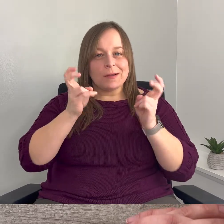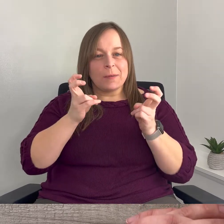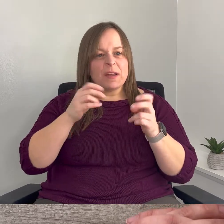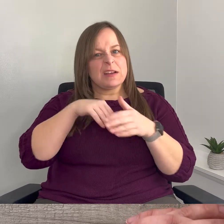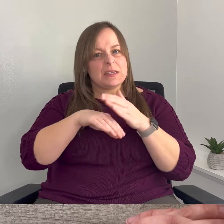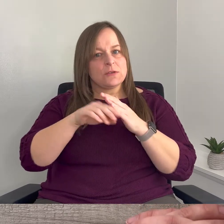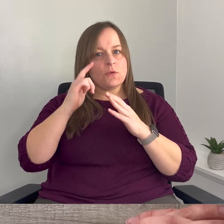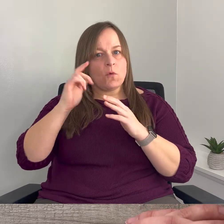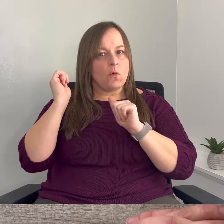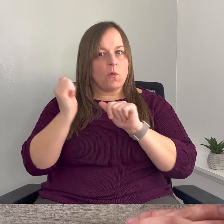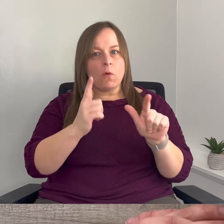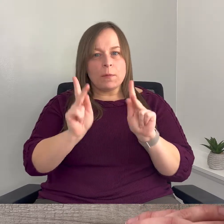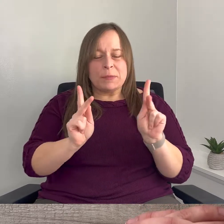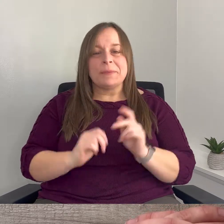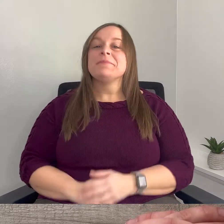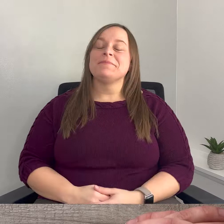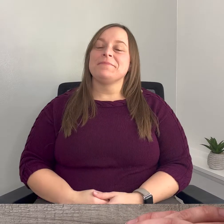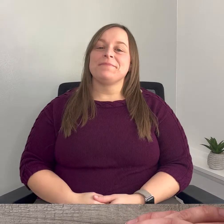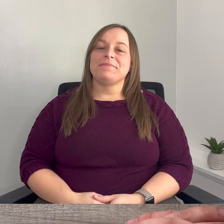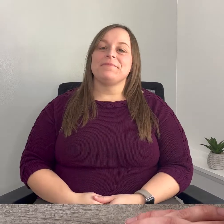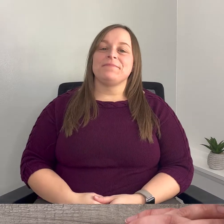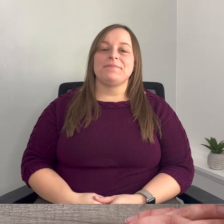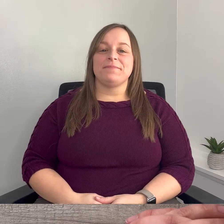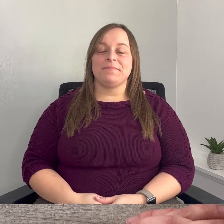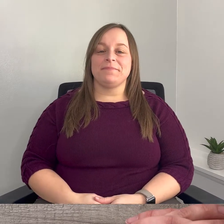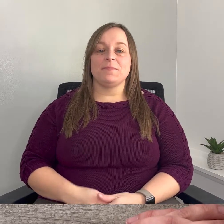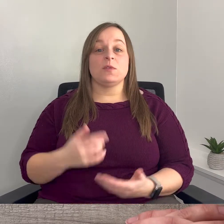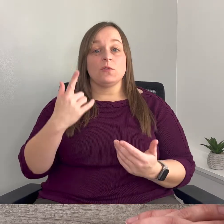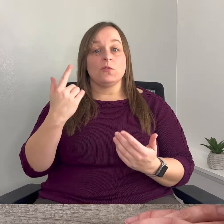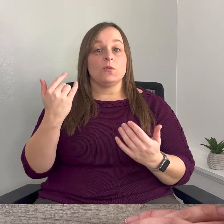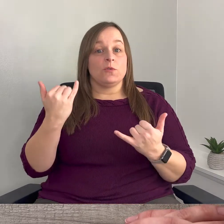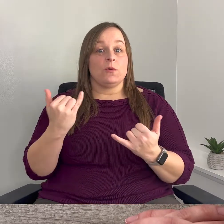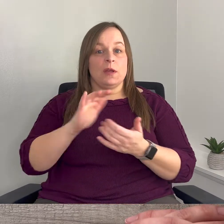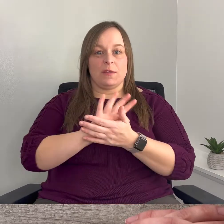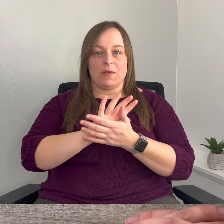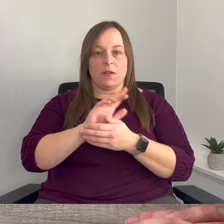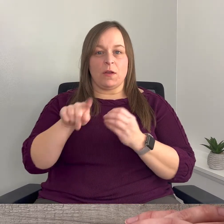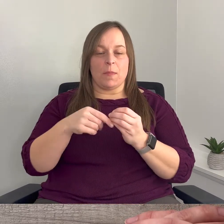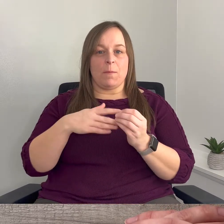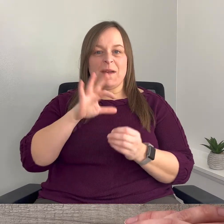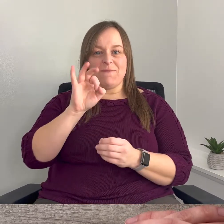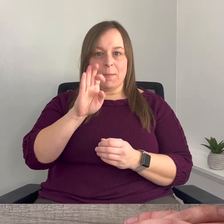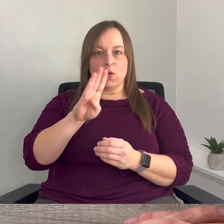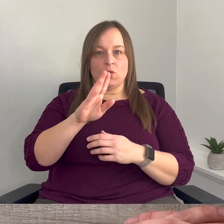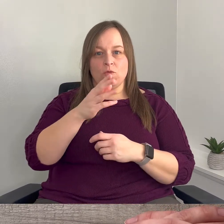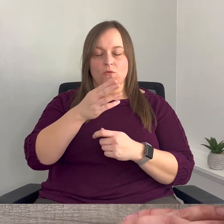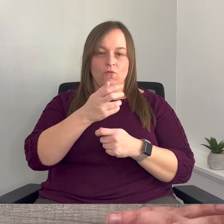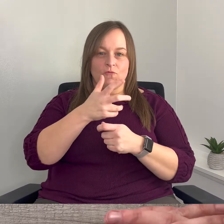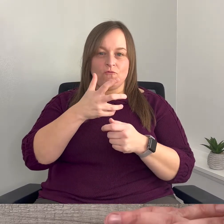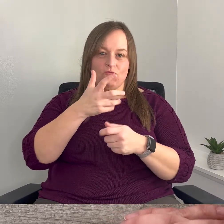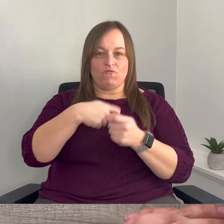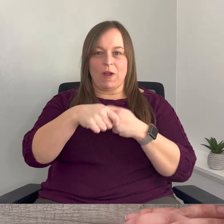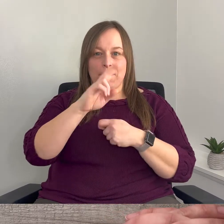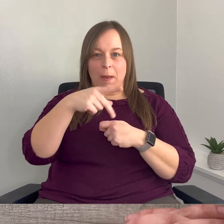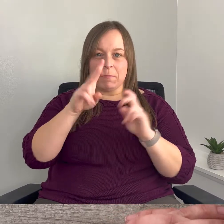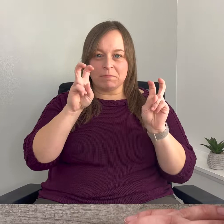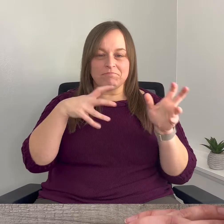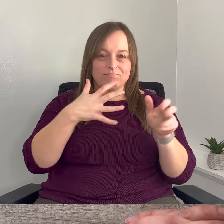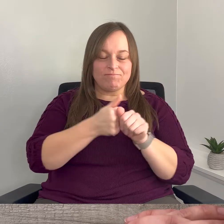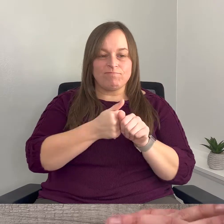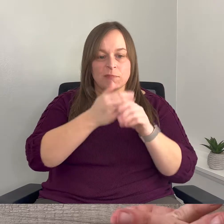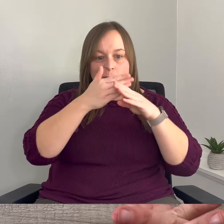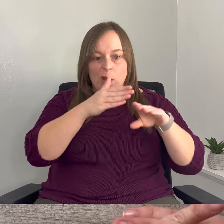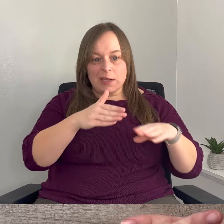that are accessible for everyone. So today's video is my February wrap-up, and I'll be breaking